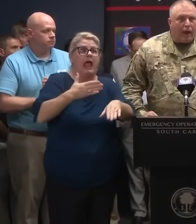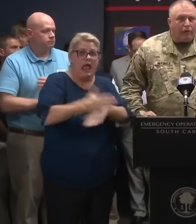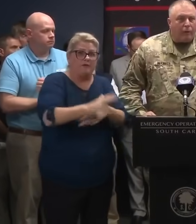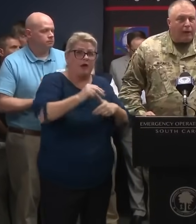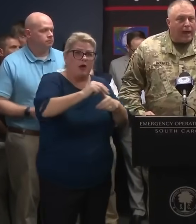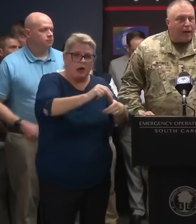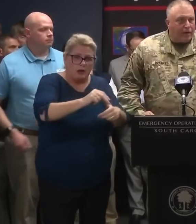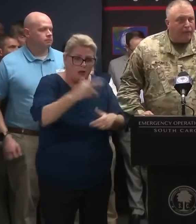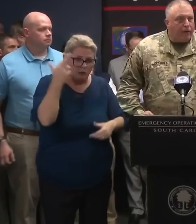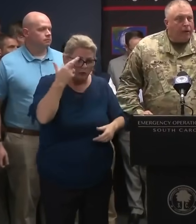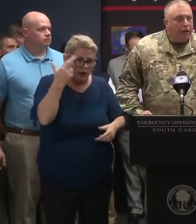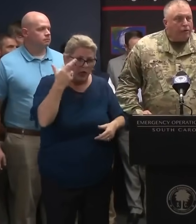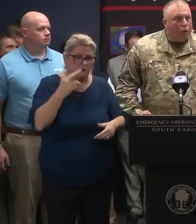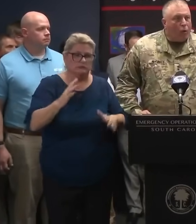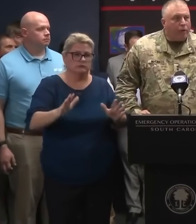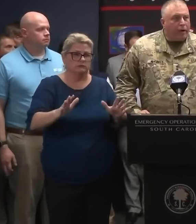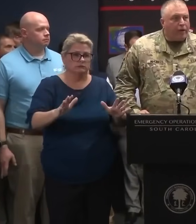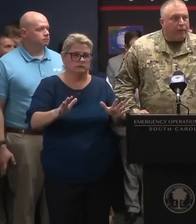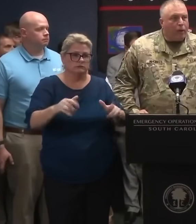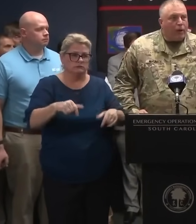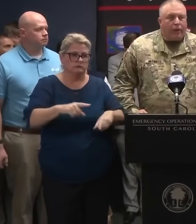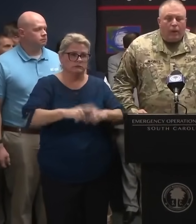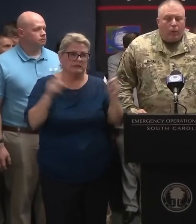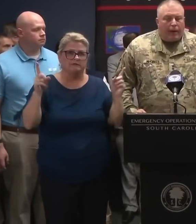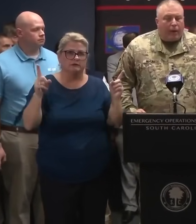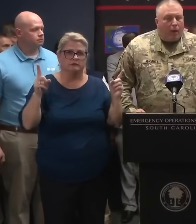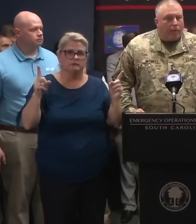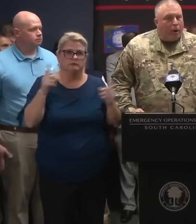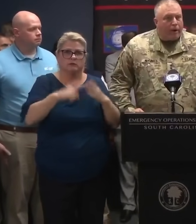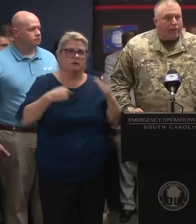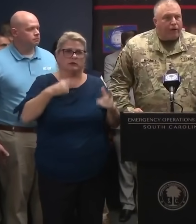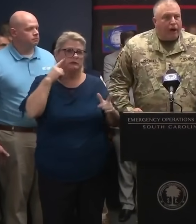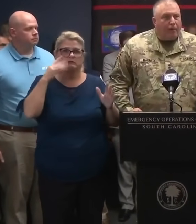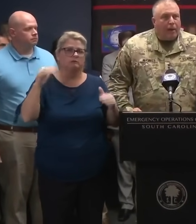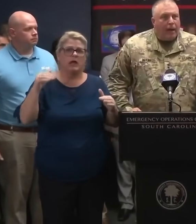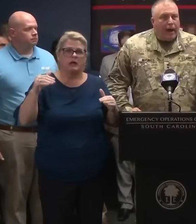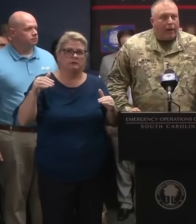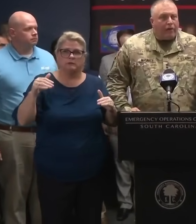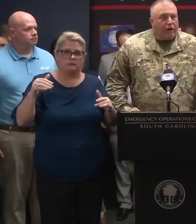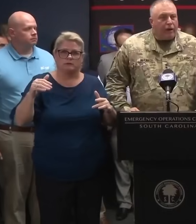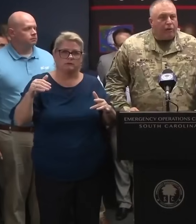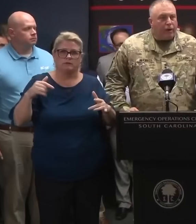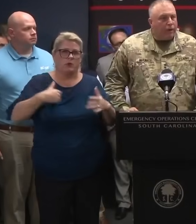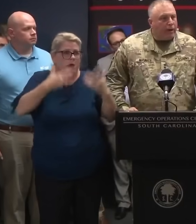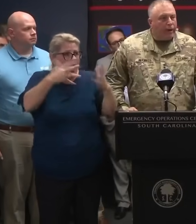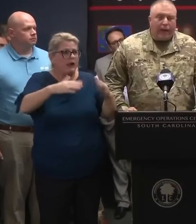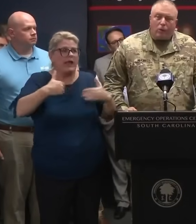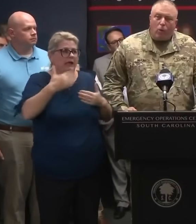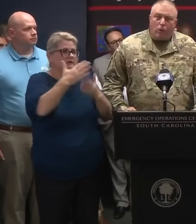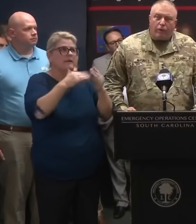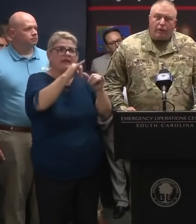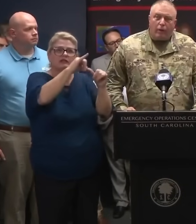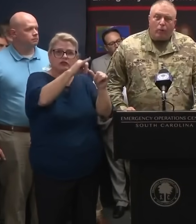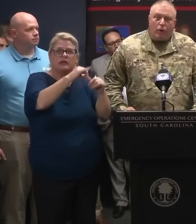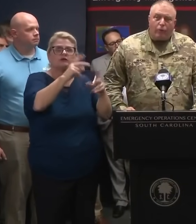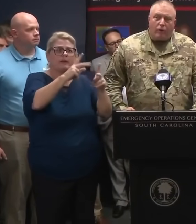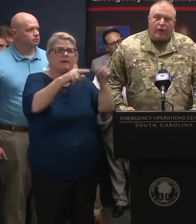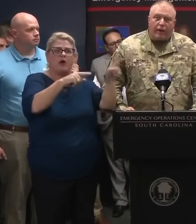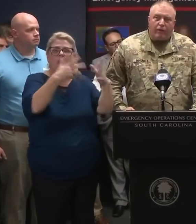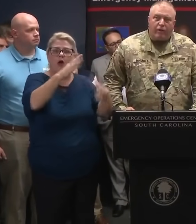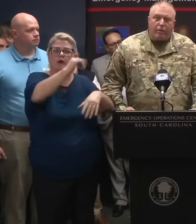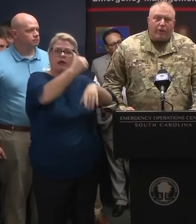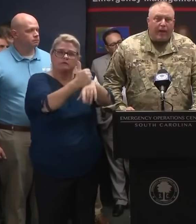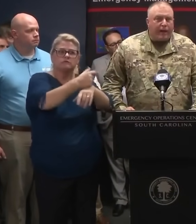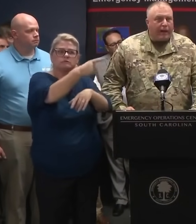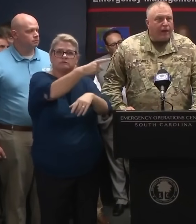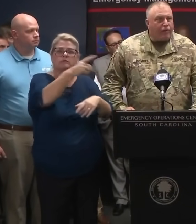we realized that we had a different storm to contend with. We had already brought in some. Our engineers that are in the headquarters at the